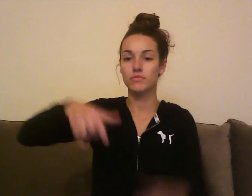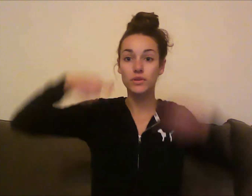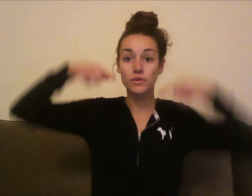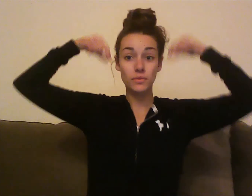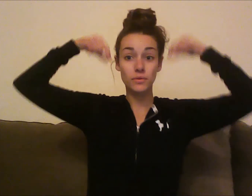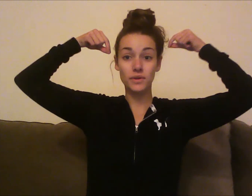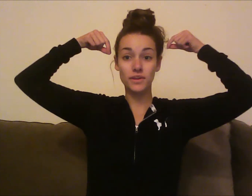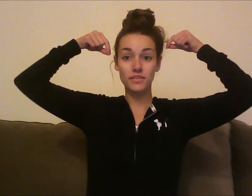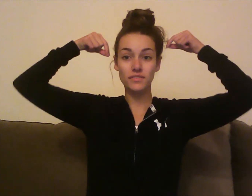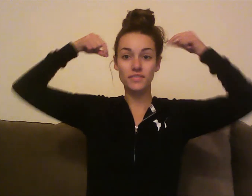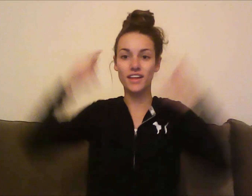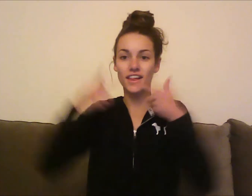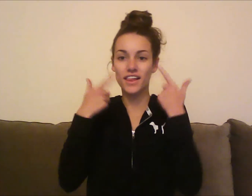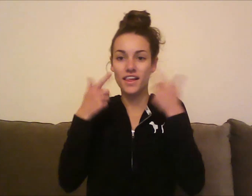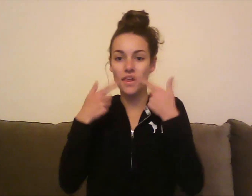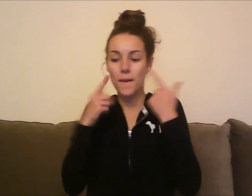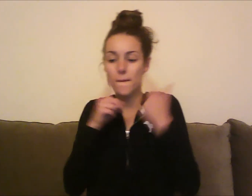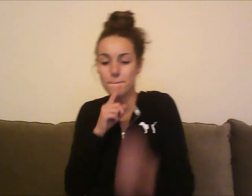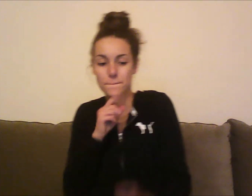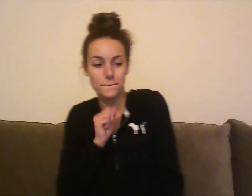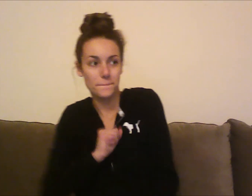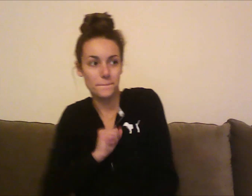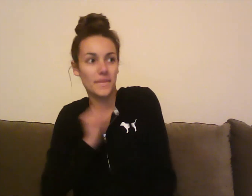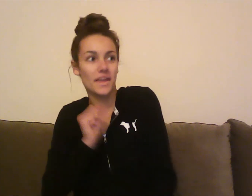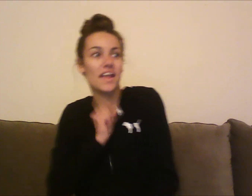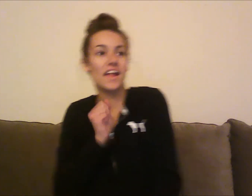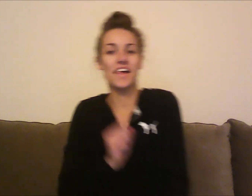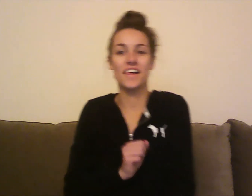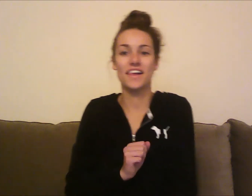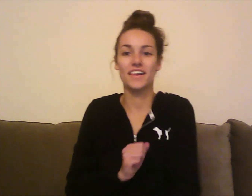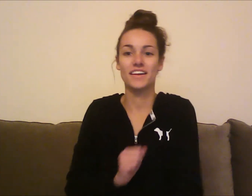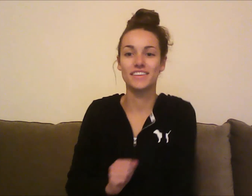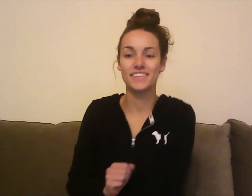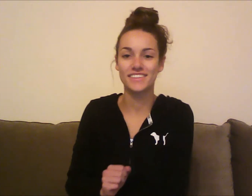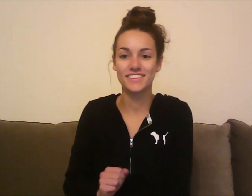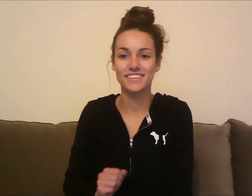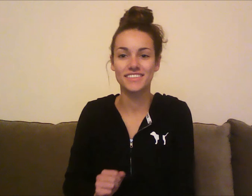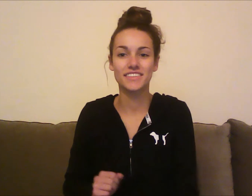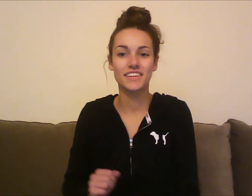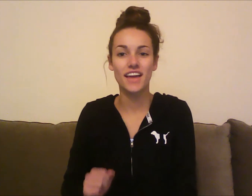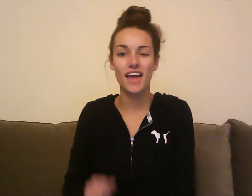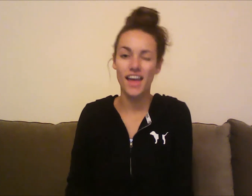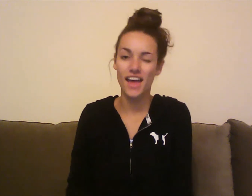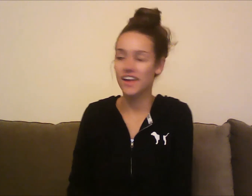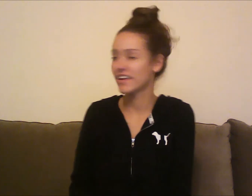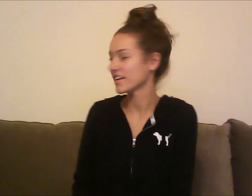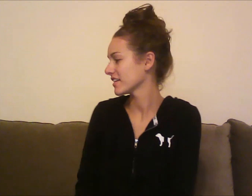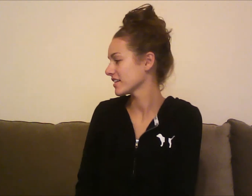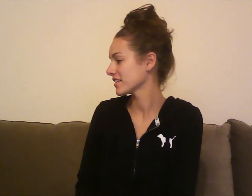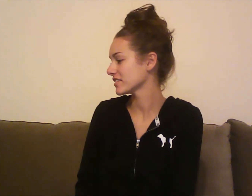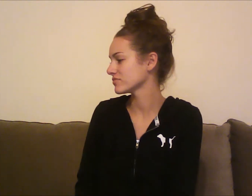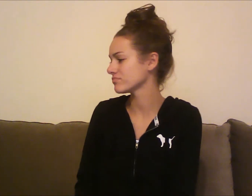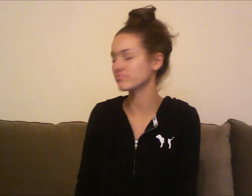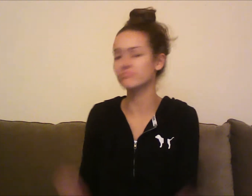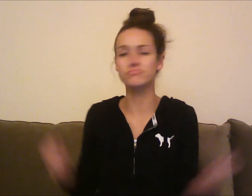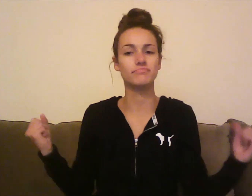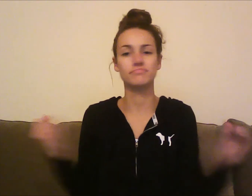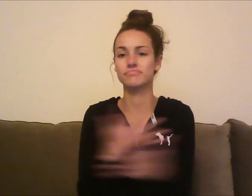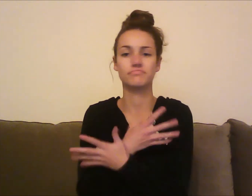jolly old elf, and I laughed when I saw him in spite of myself. A wink of his eye and a twist of his head soon gave me to